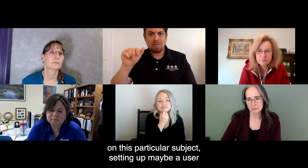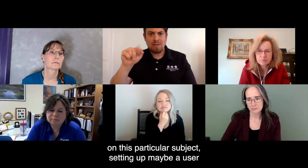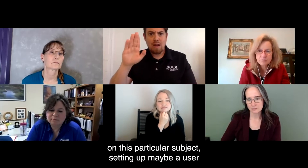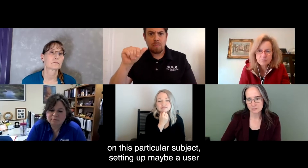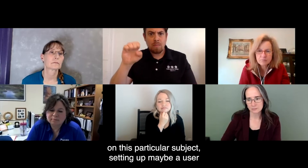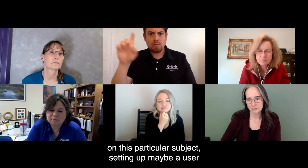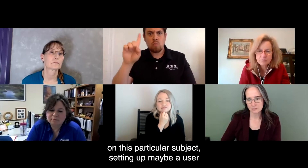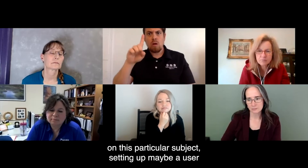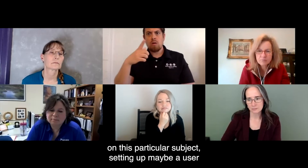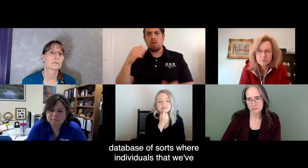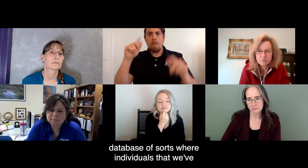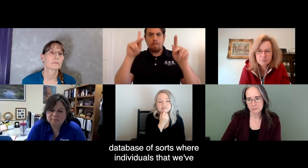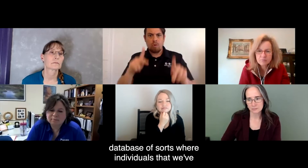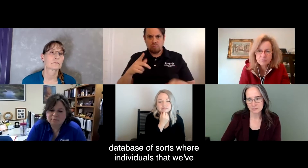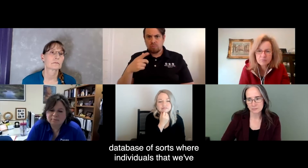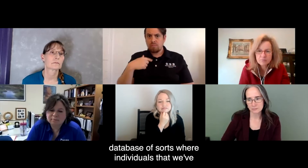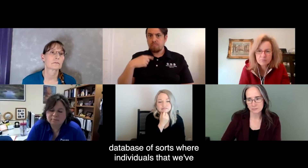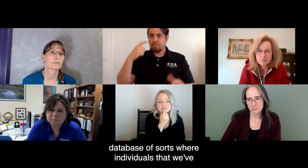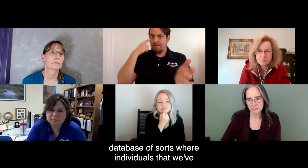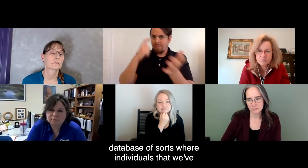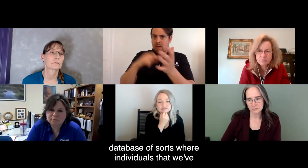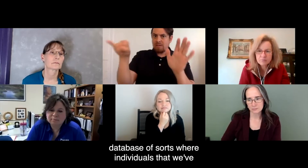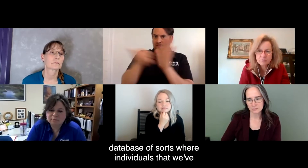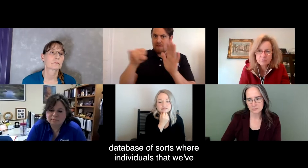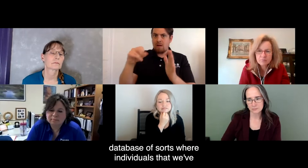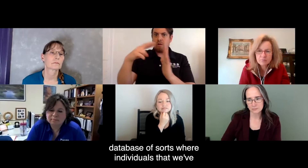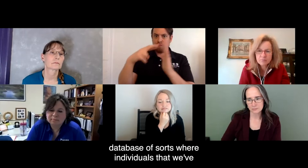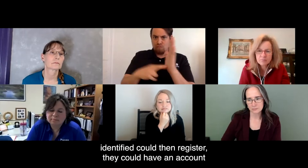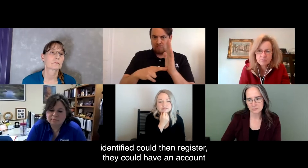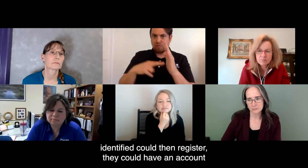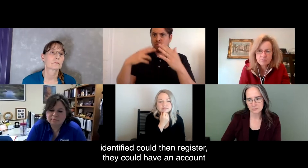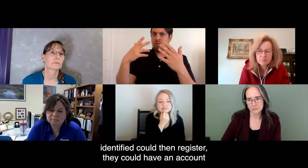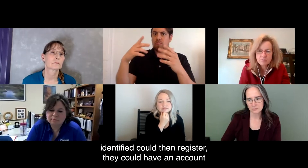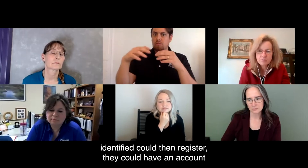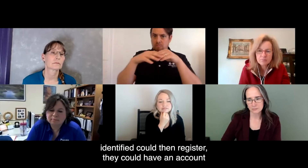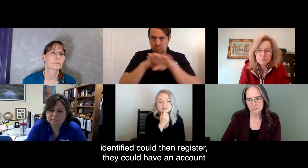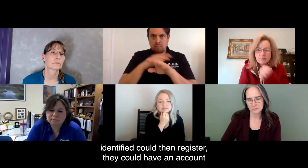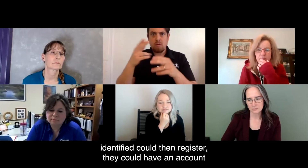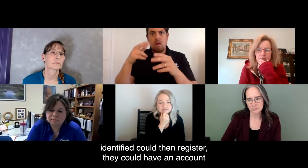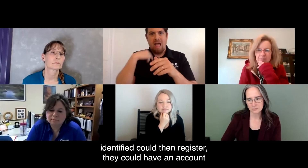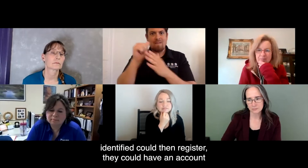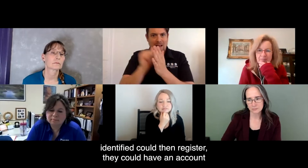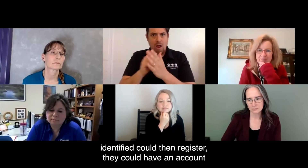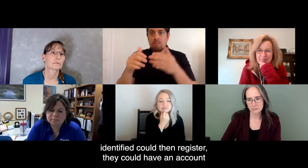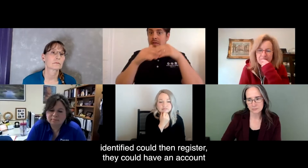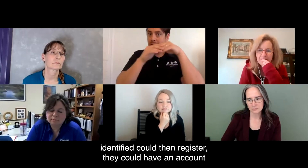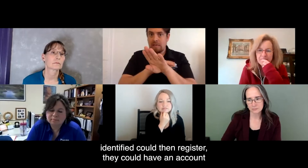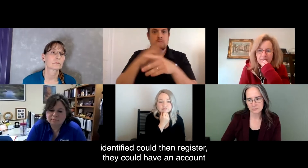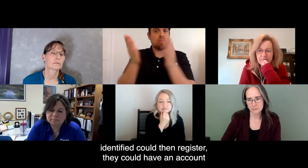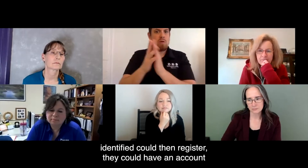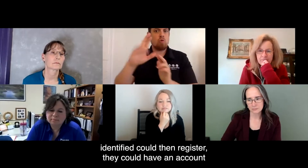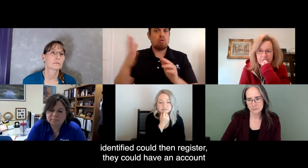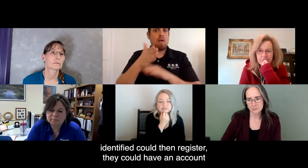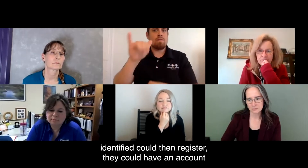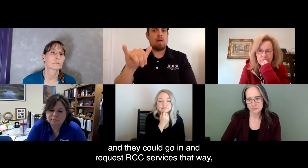up maybe a user database of sorts where individuals that we've identified could then register, they